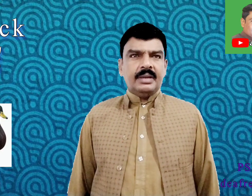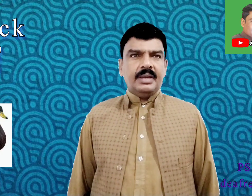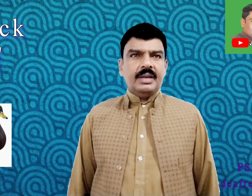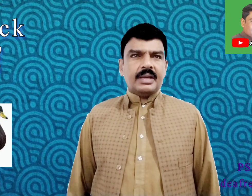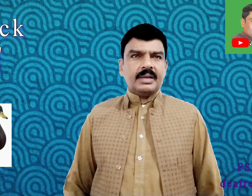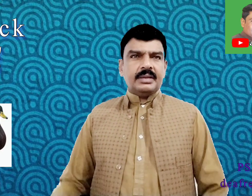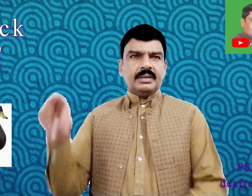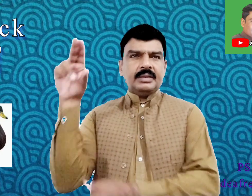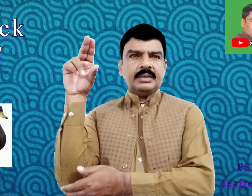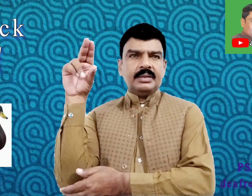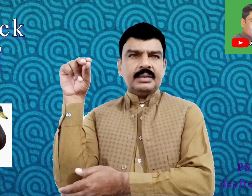duck,